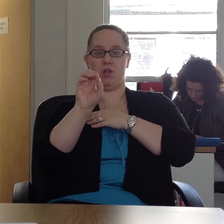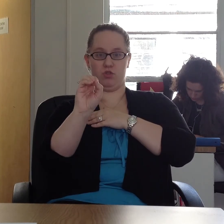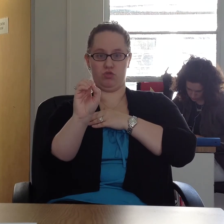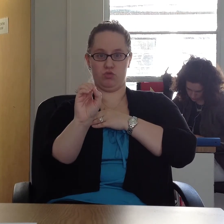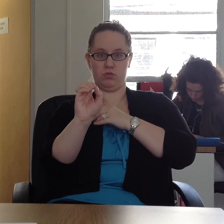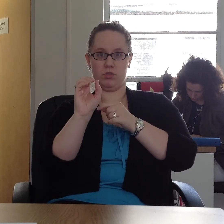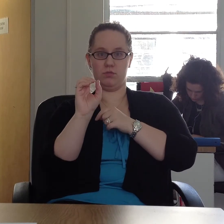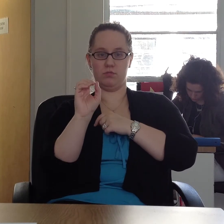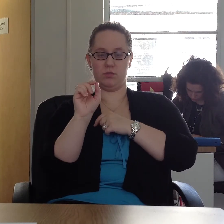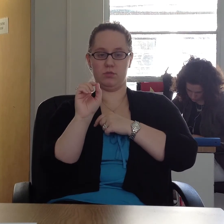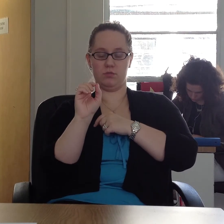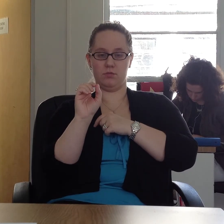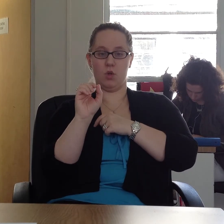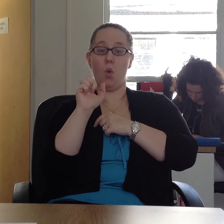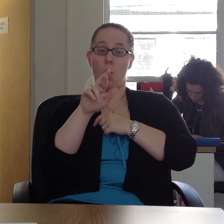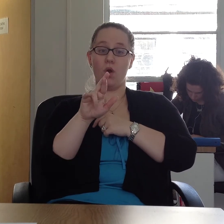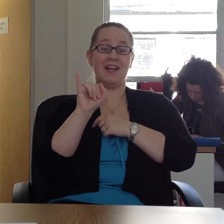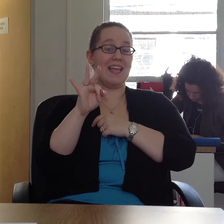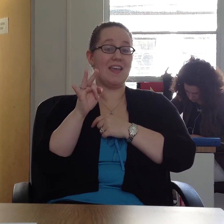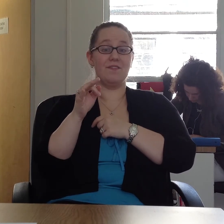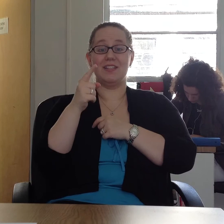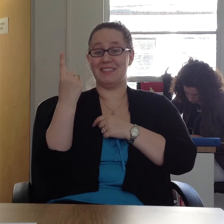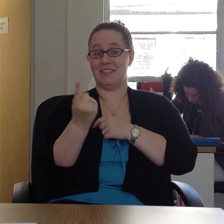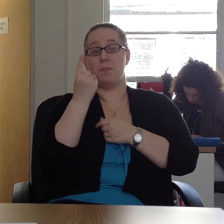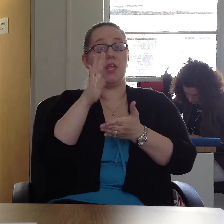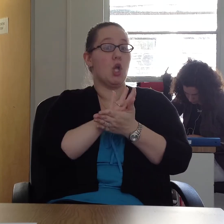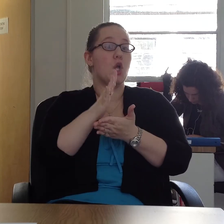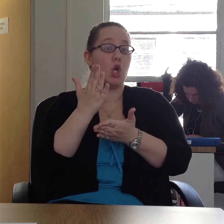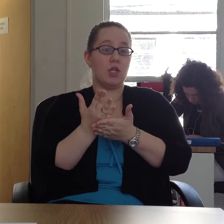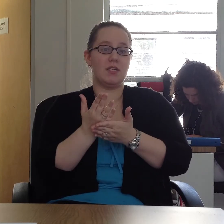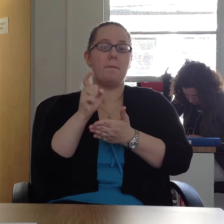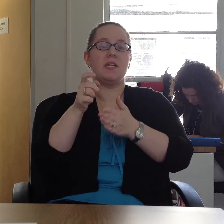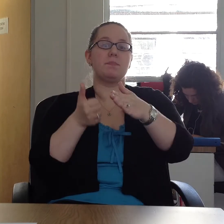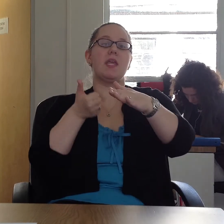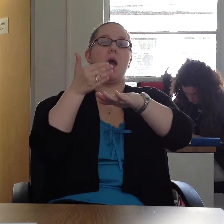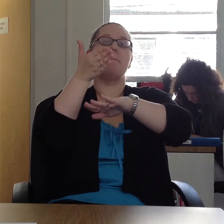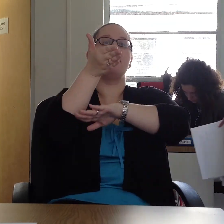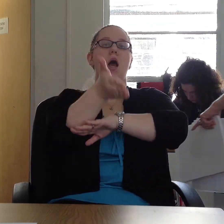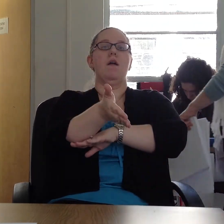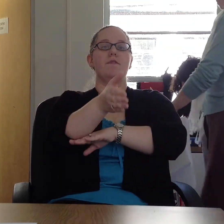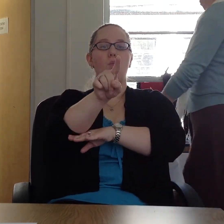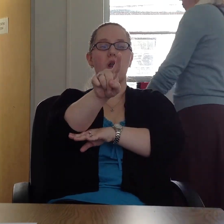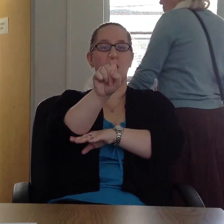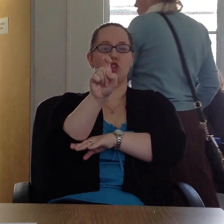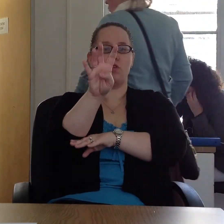or hot at greater than or equal to 140.